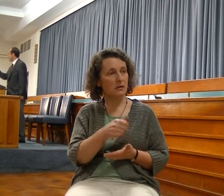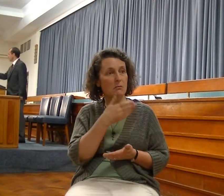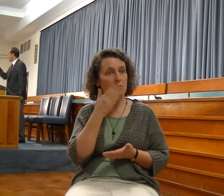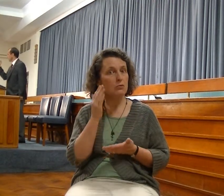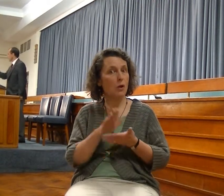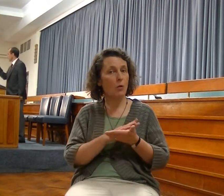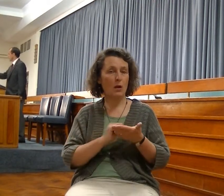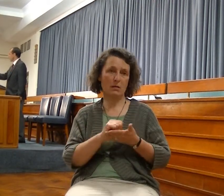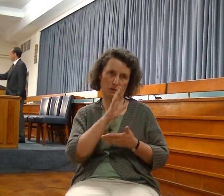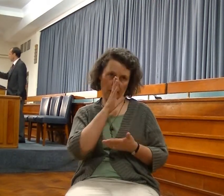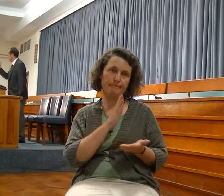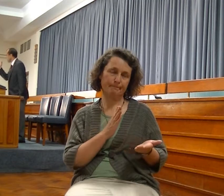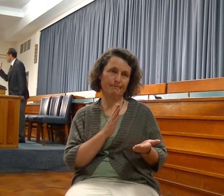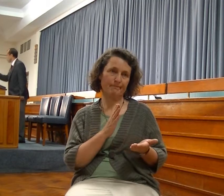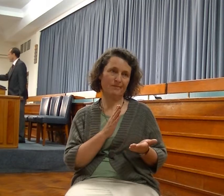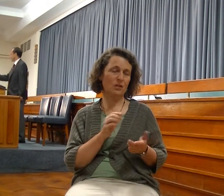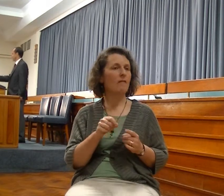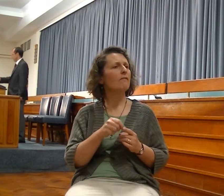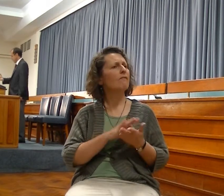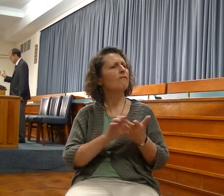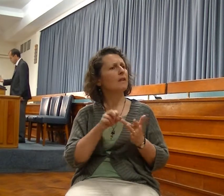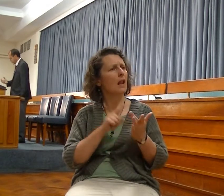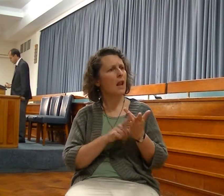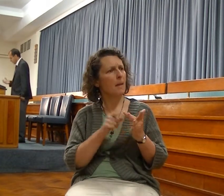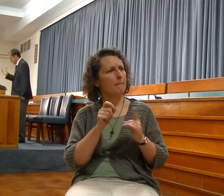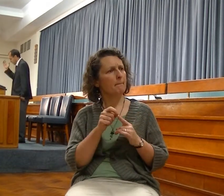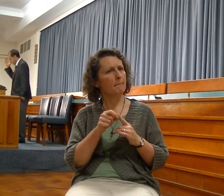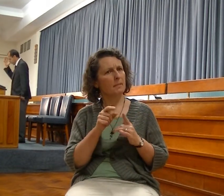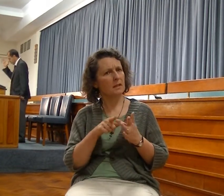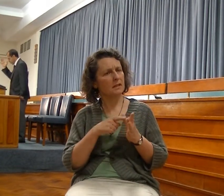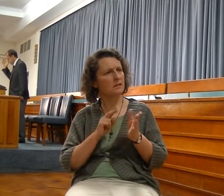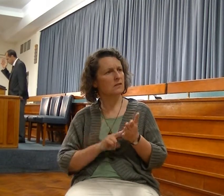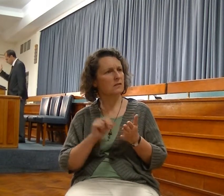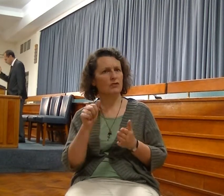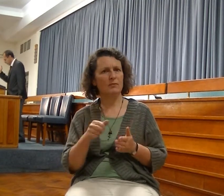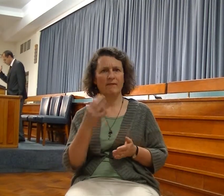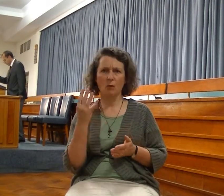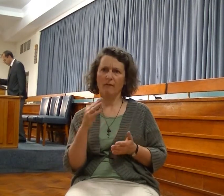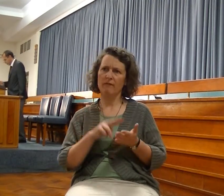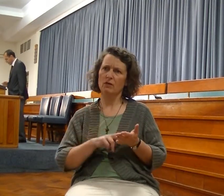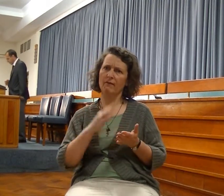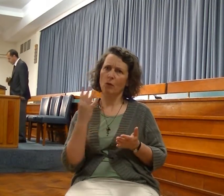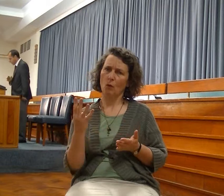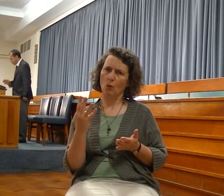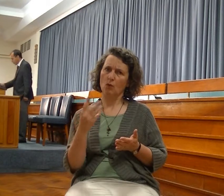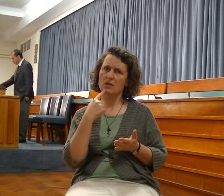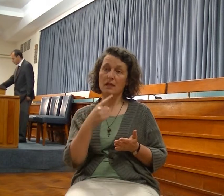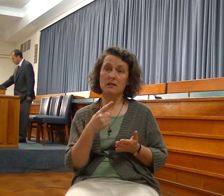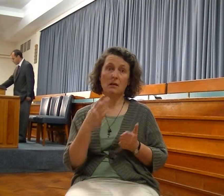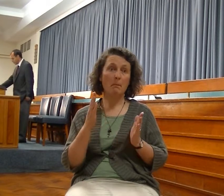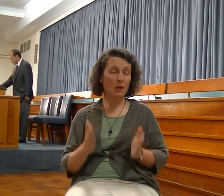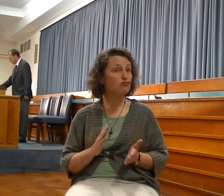joyful, rejoice, Philippians 4:4, it is a command. The Christian must rejoice, but we rejoice in the